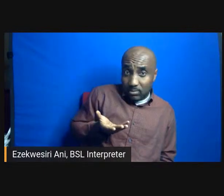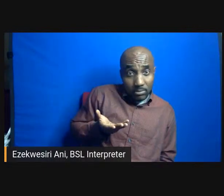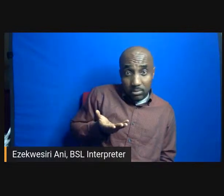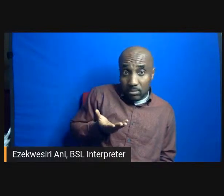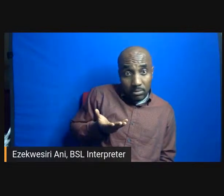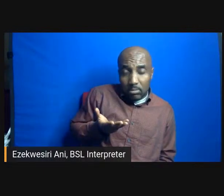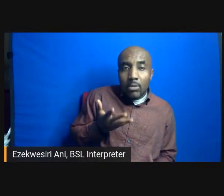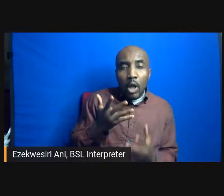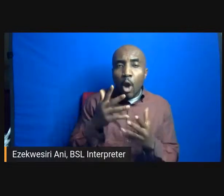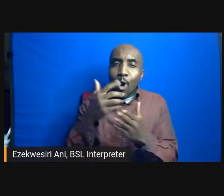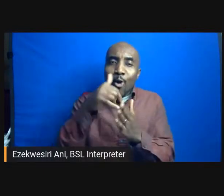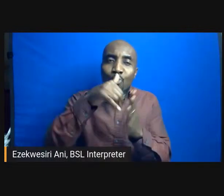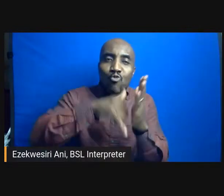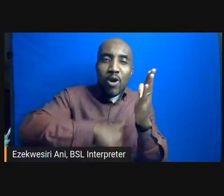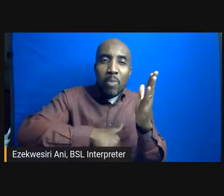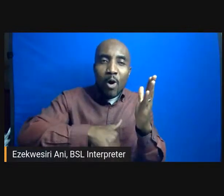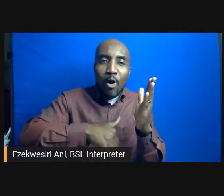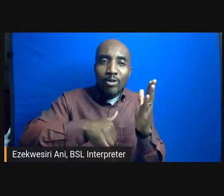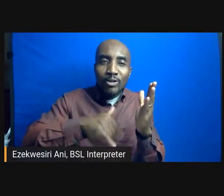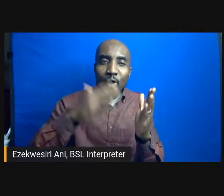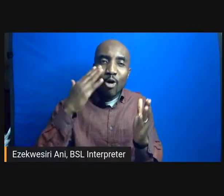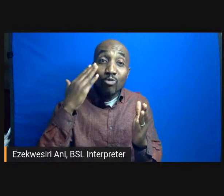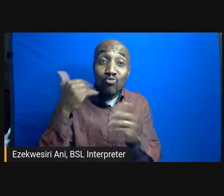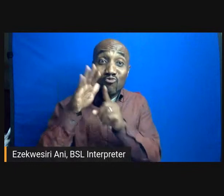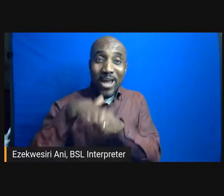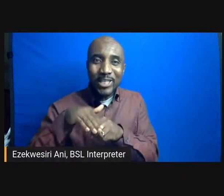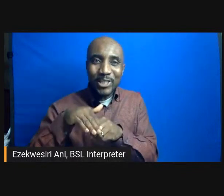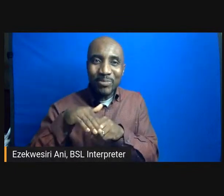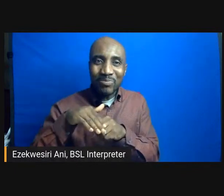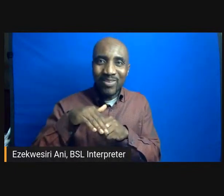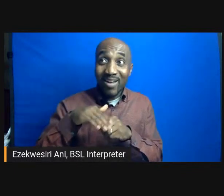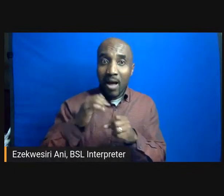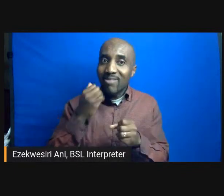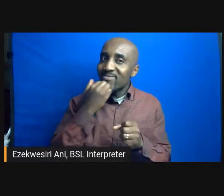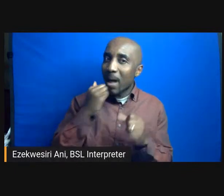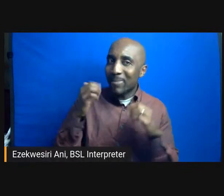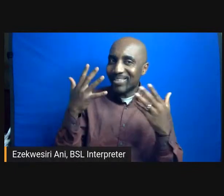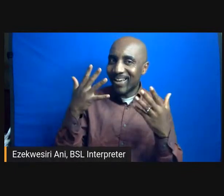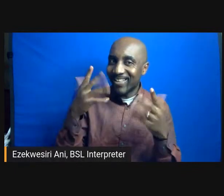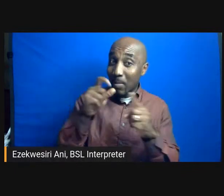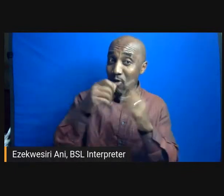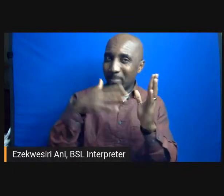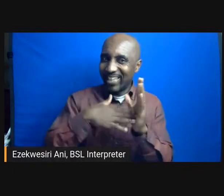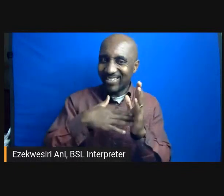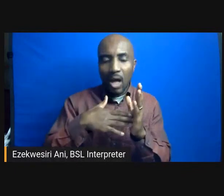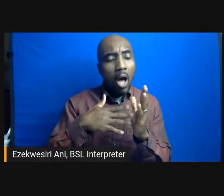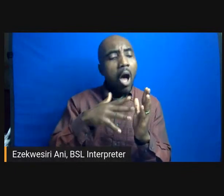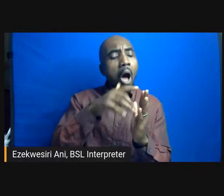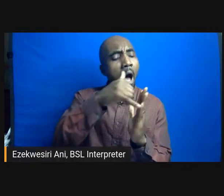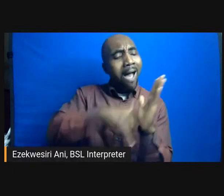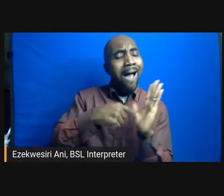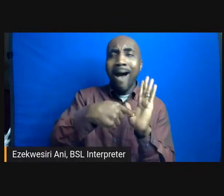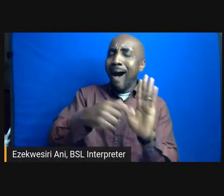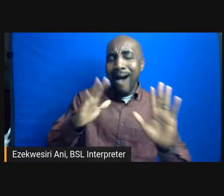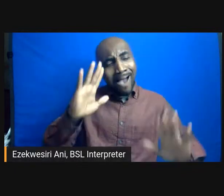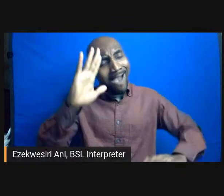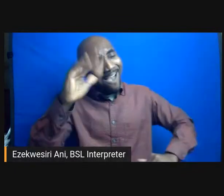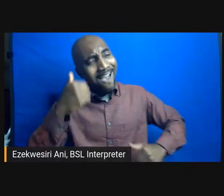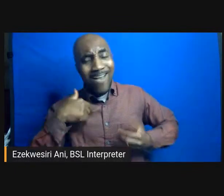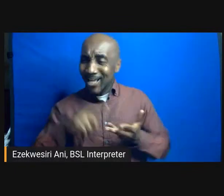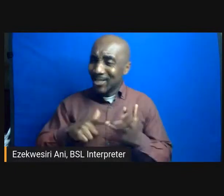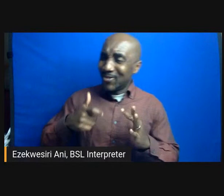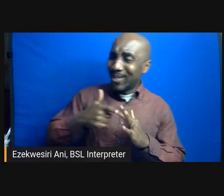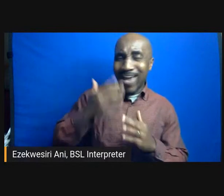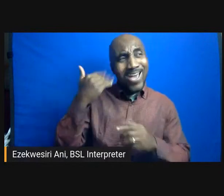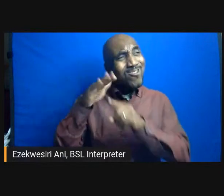racism produced by Number 10 that there was no institutional racism in the UK, together with the